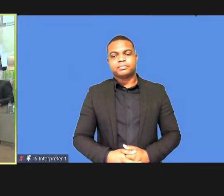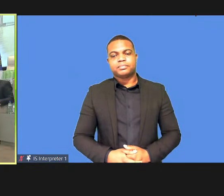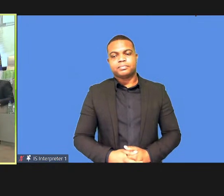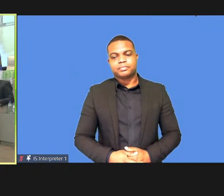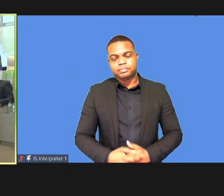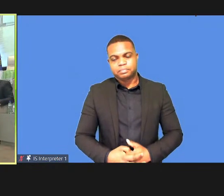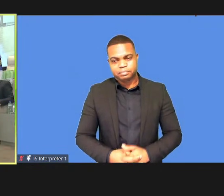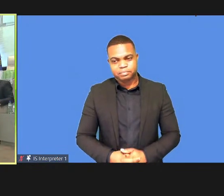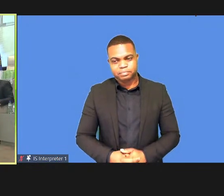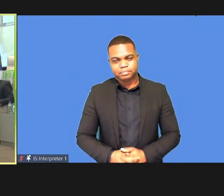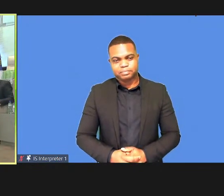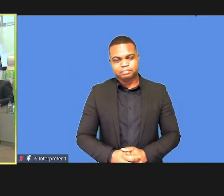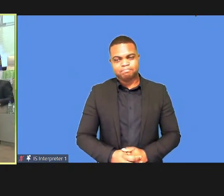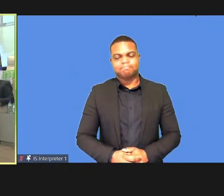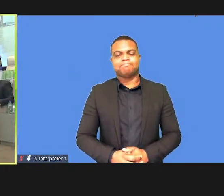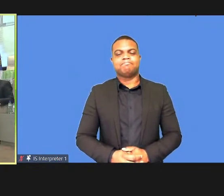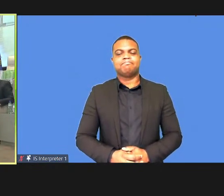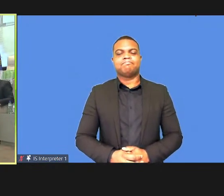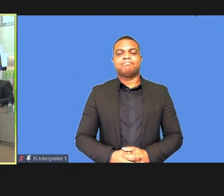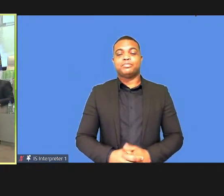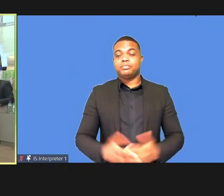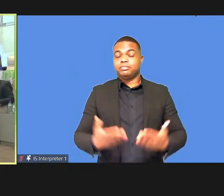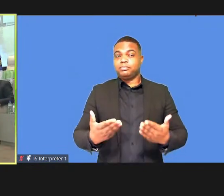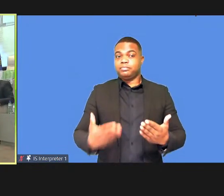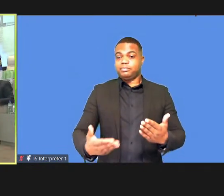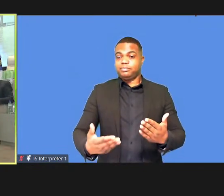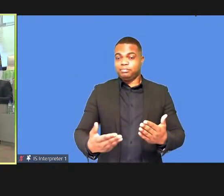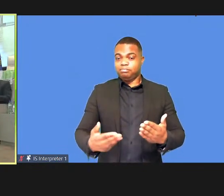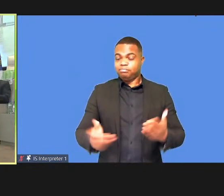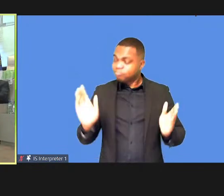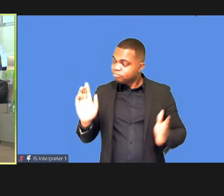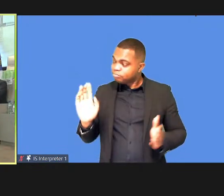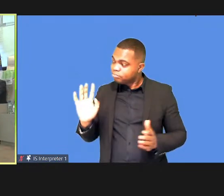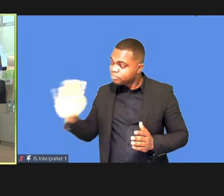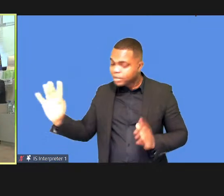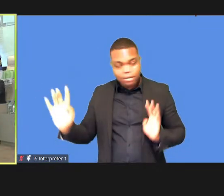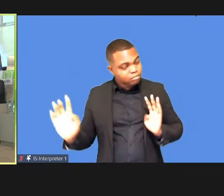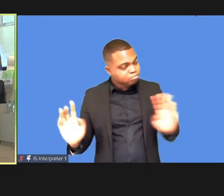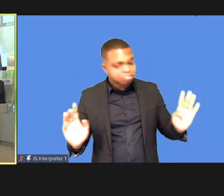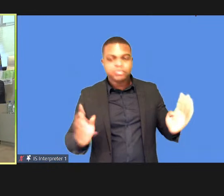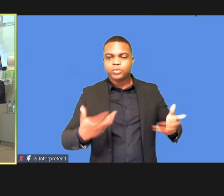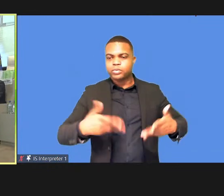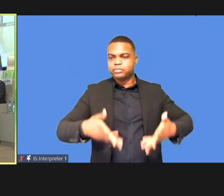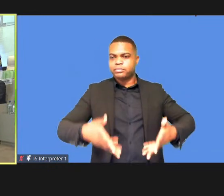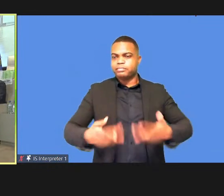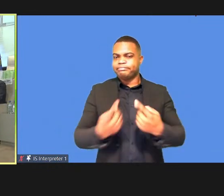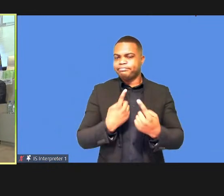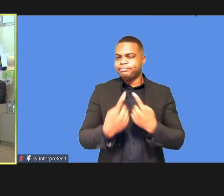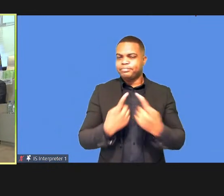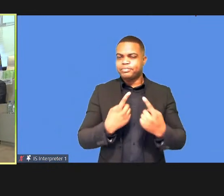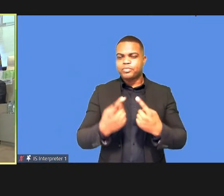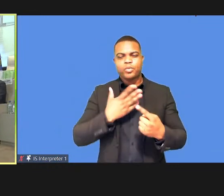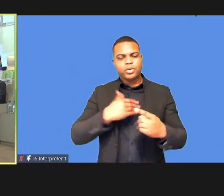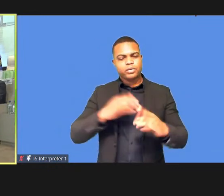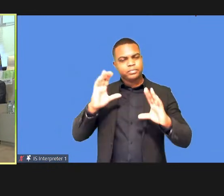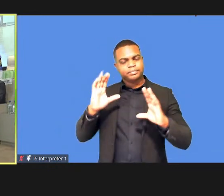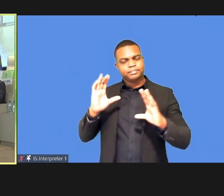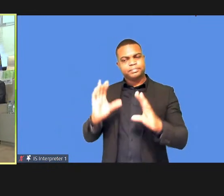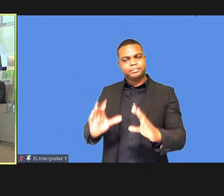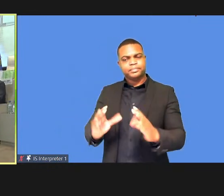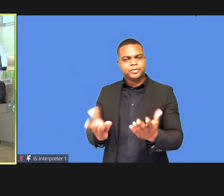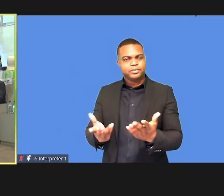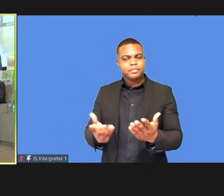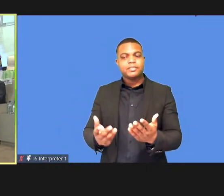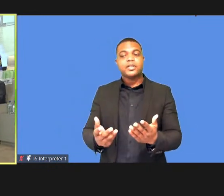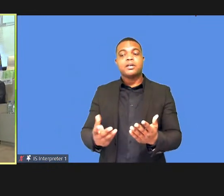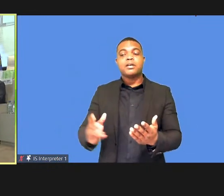to look at the important role that data and statistical systems in Africa